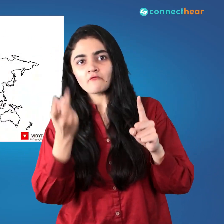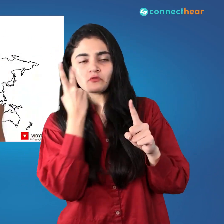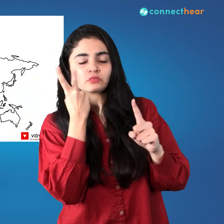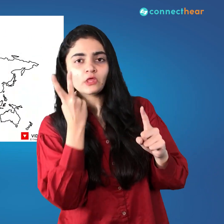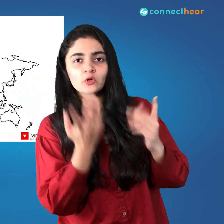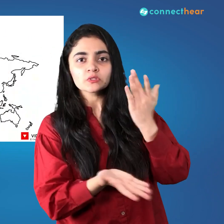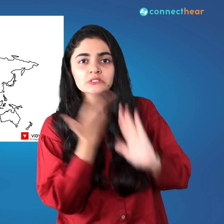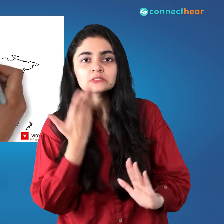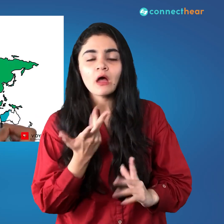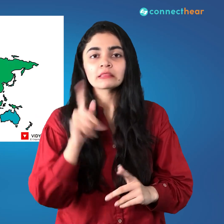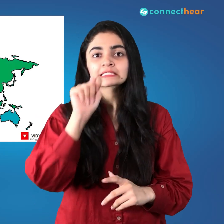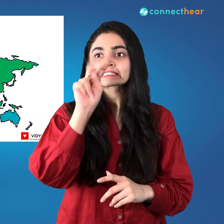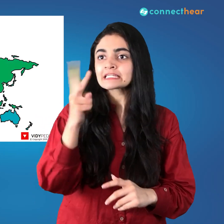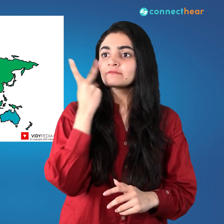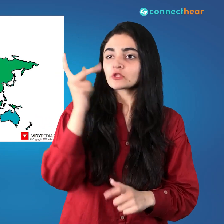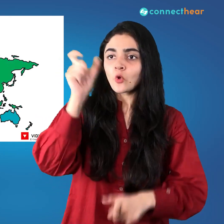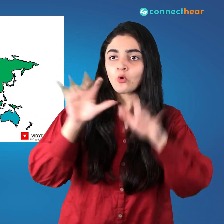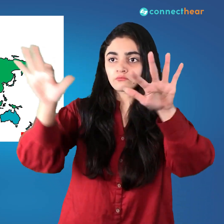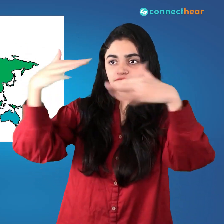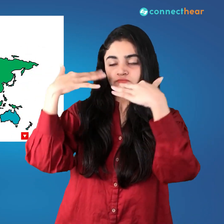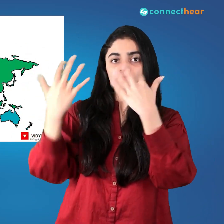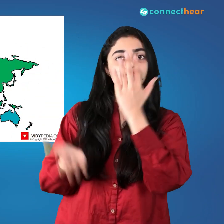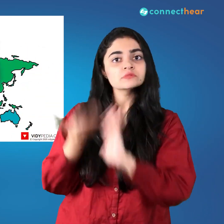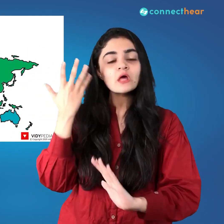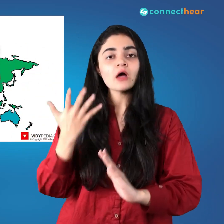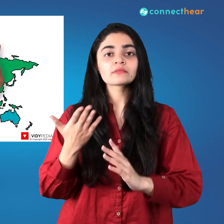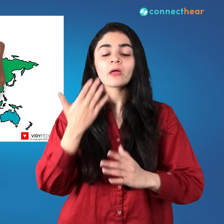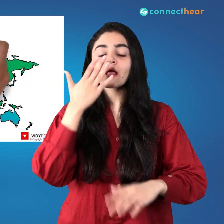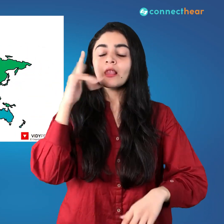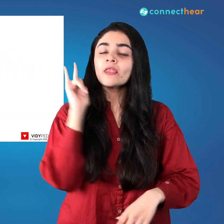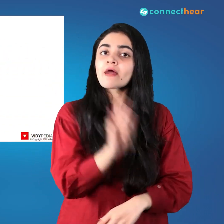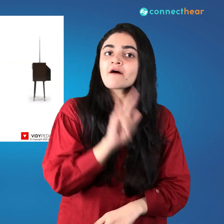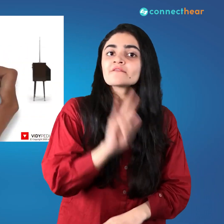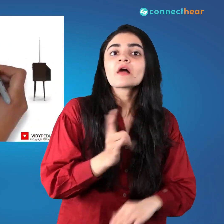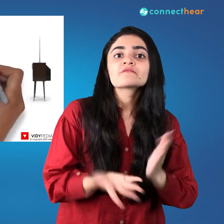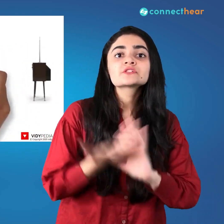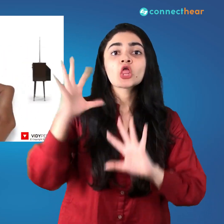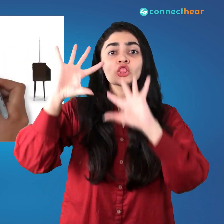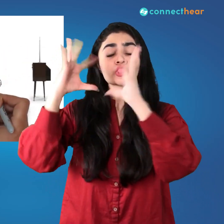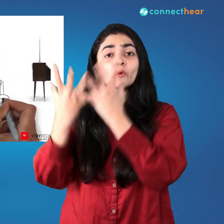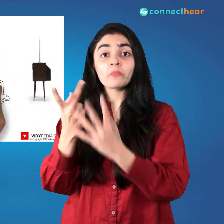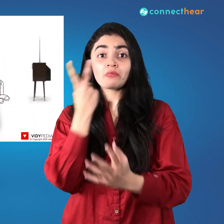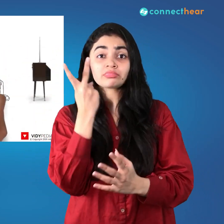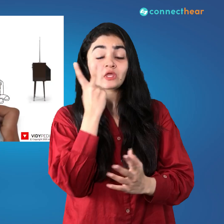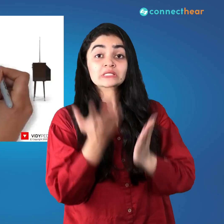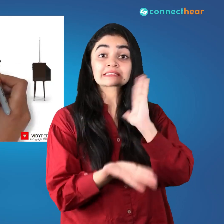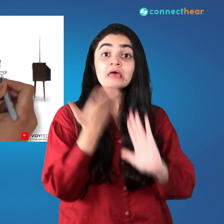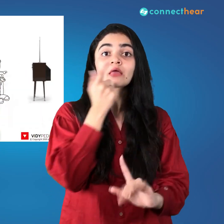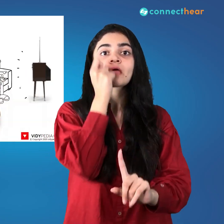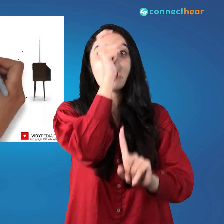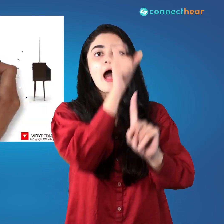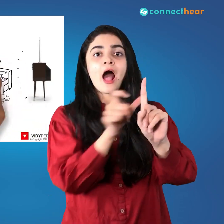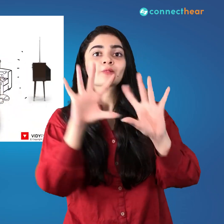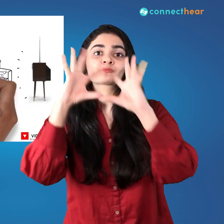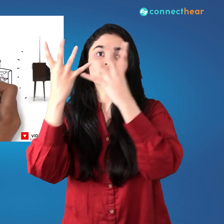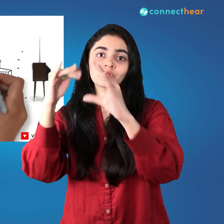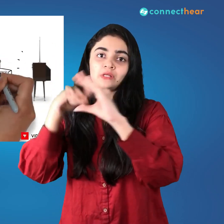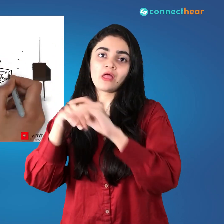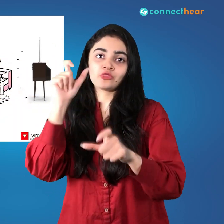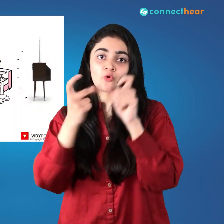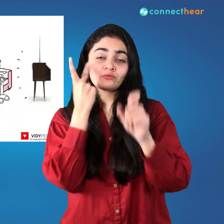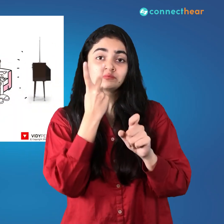by a record-estimated television audience of 1 billion viewers worldwide, becoming the world's most watched live television broadcast at the